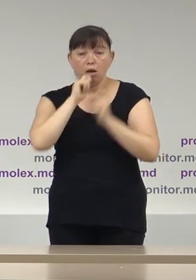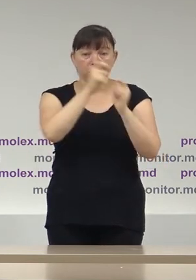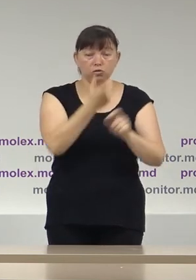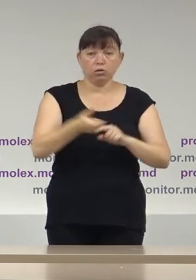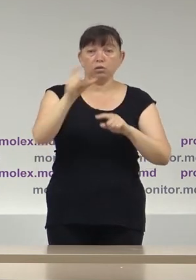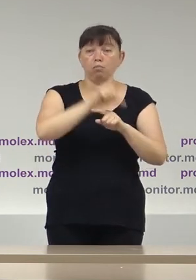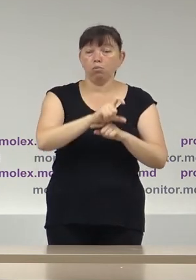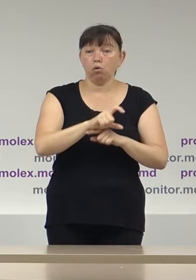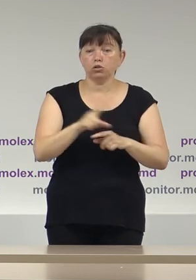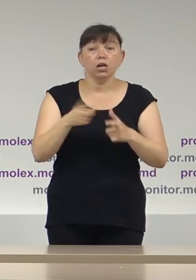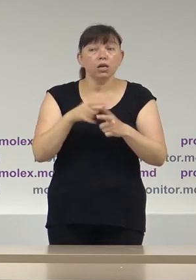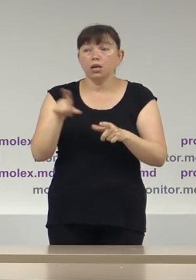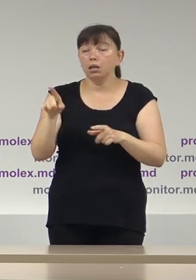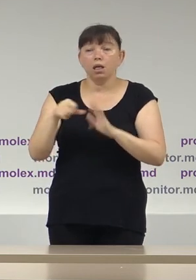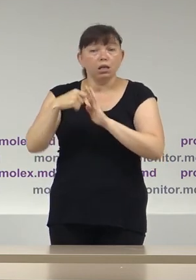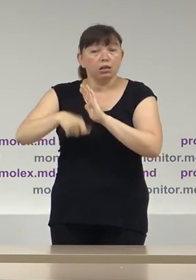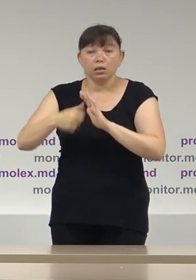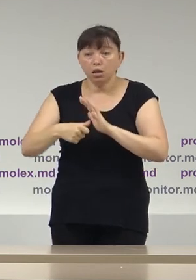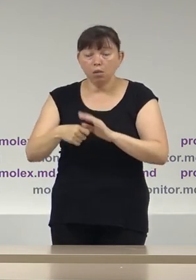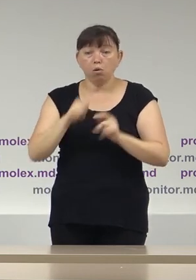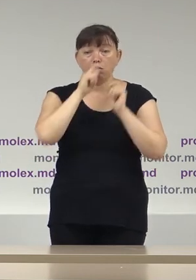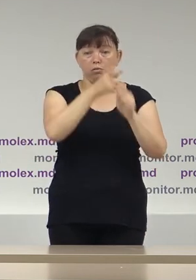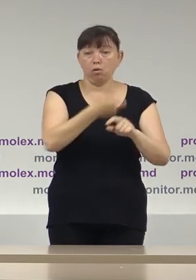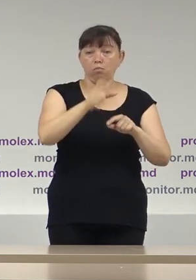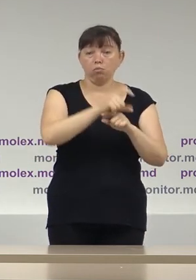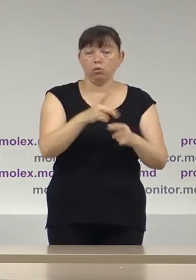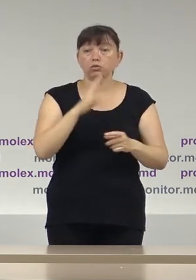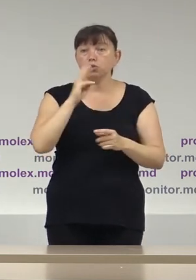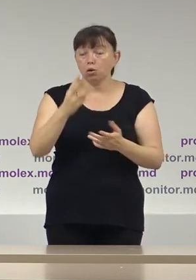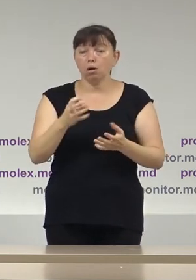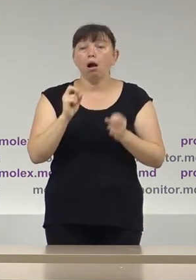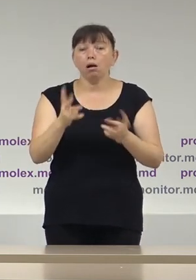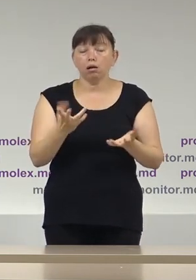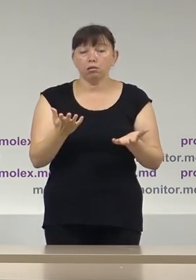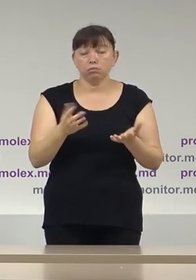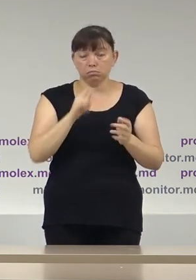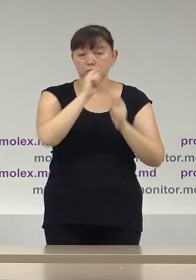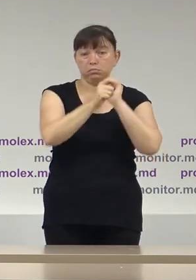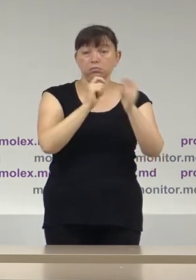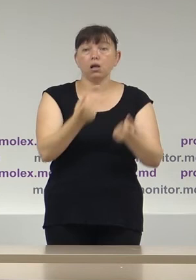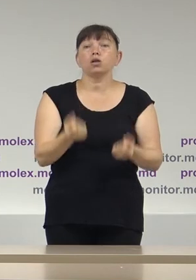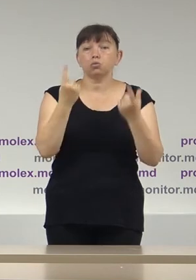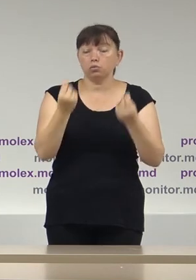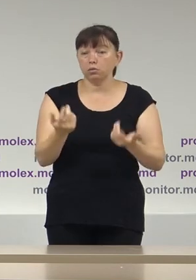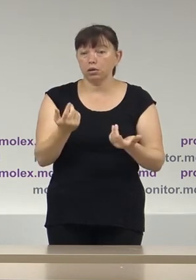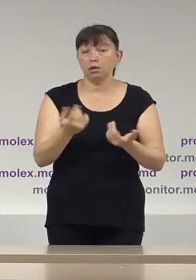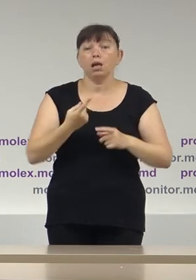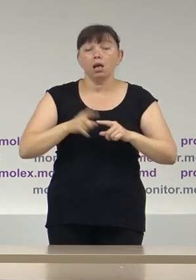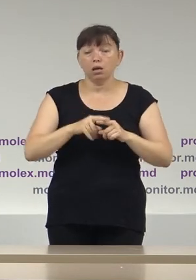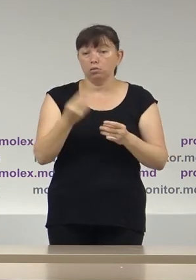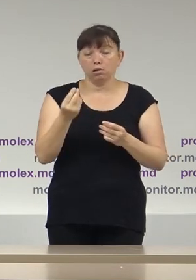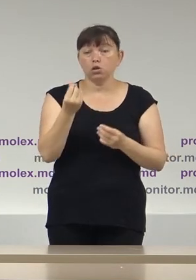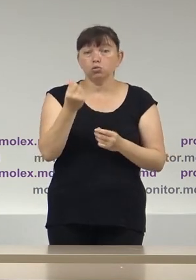118 donors were found who donated more than their revenue or did not have any income at all in the past 3 years.